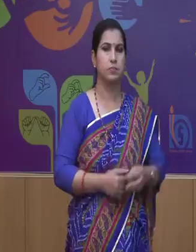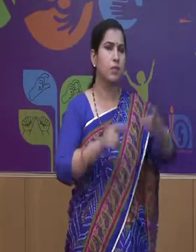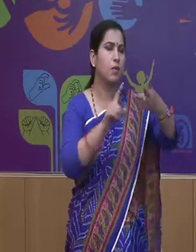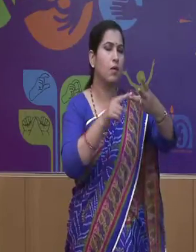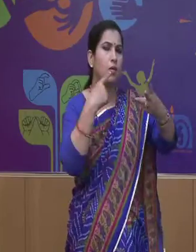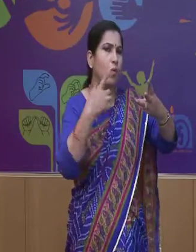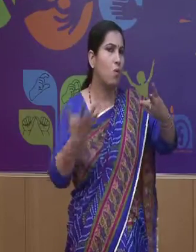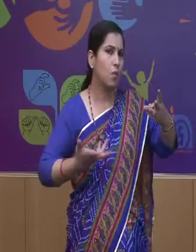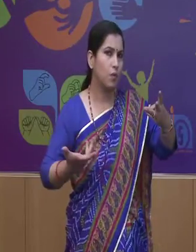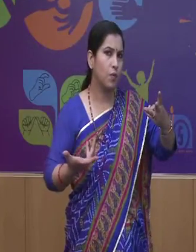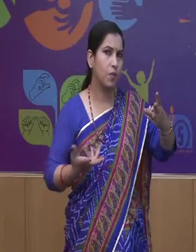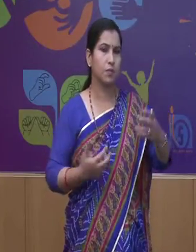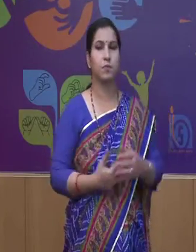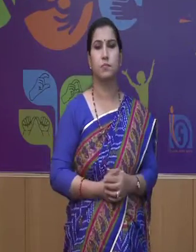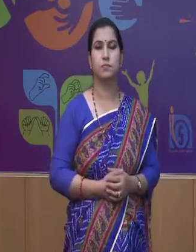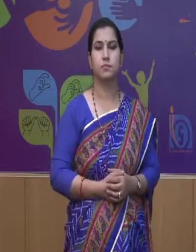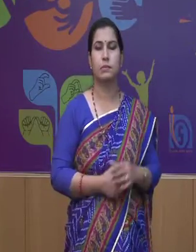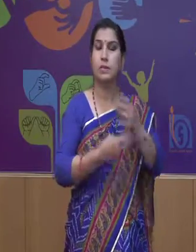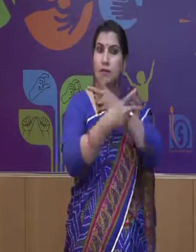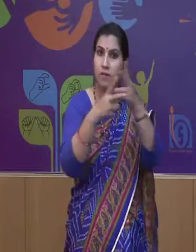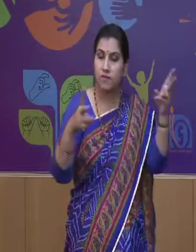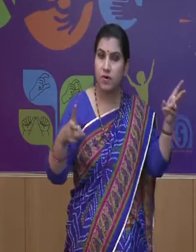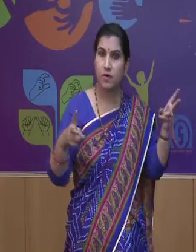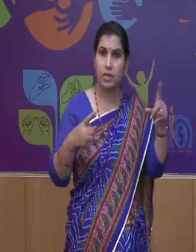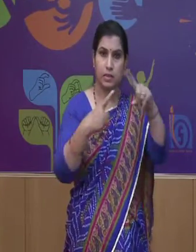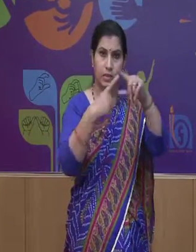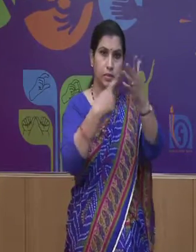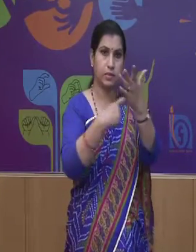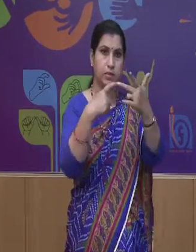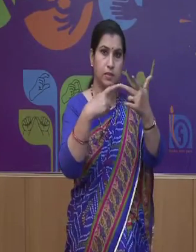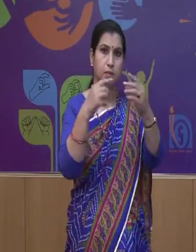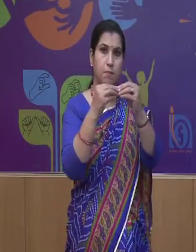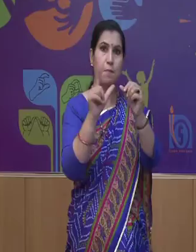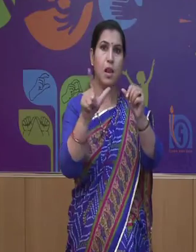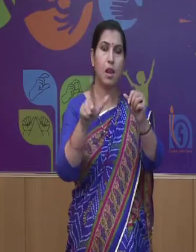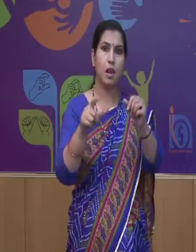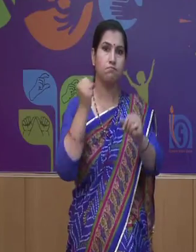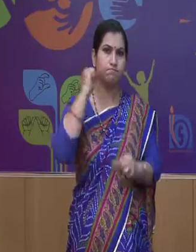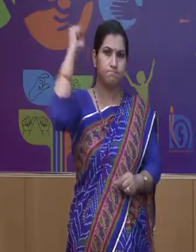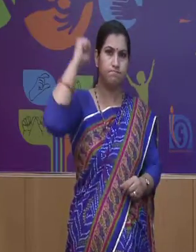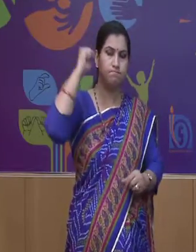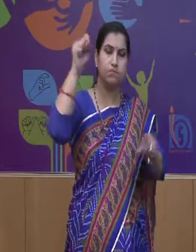Third, we talked about various tribal movements against the